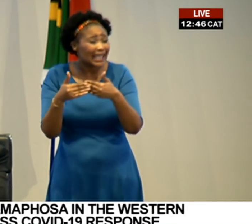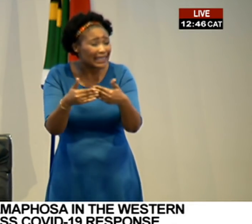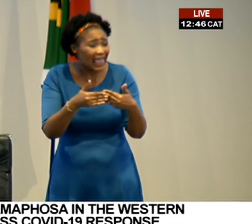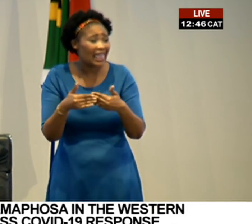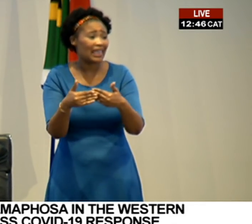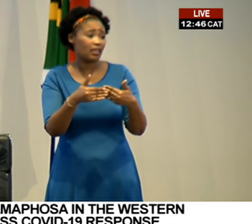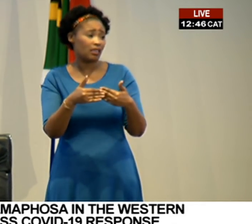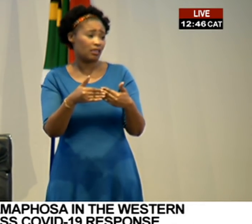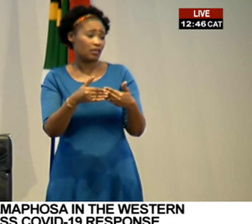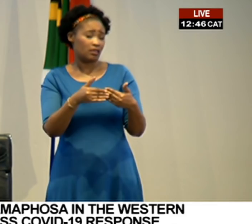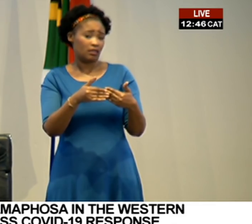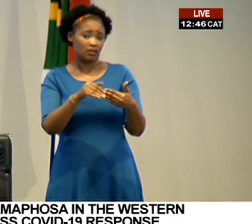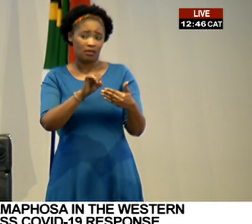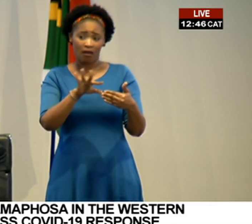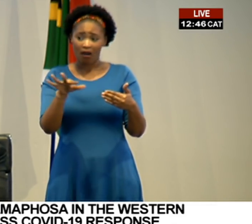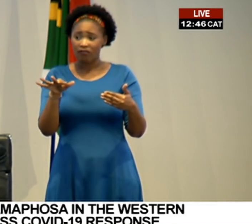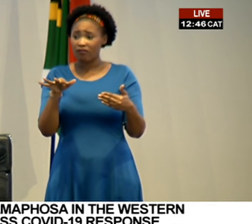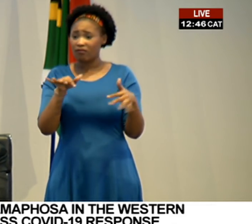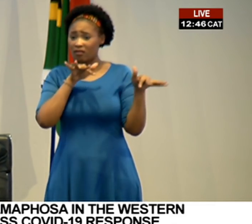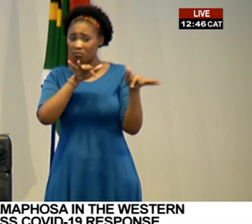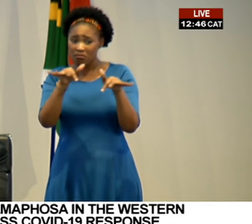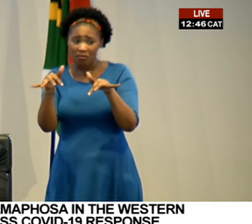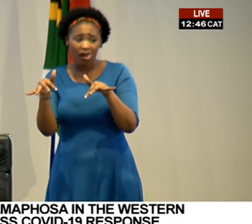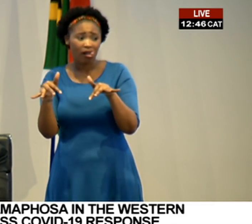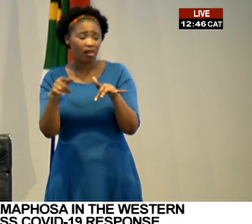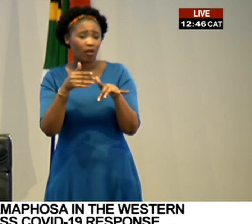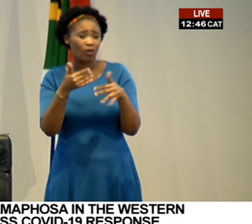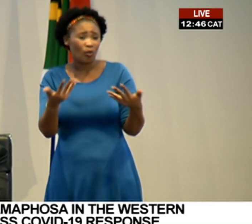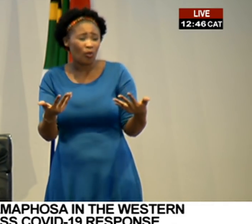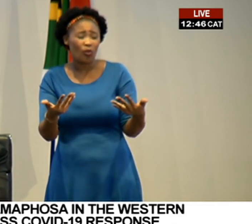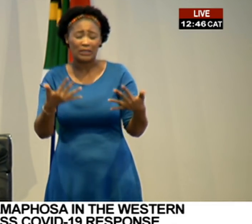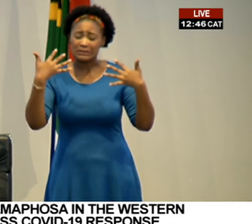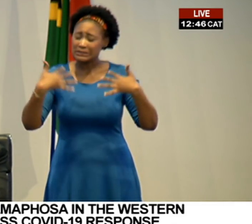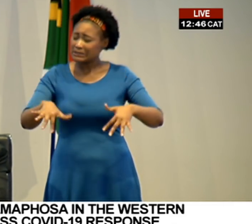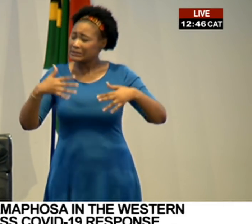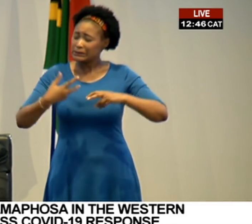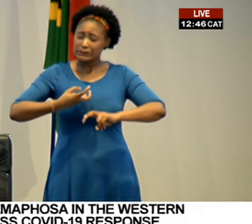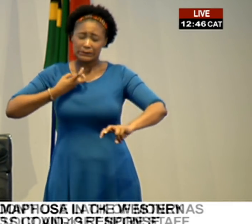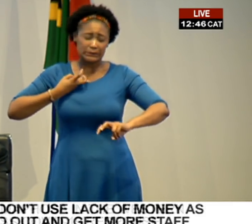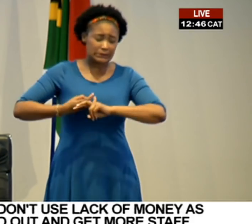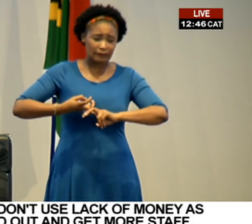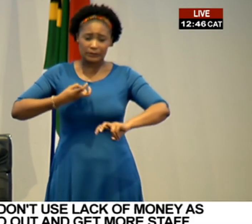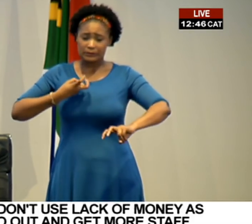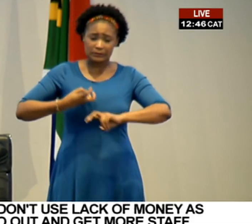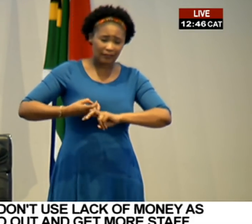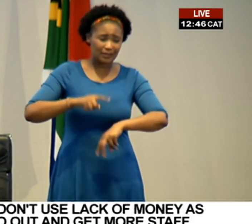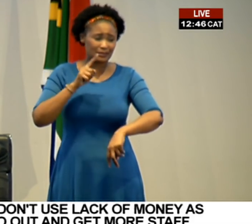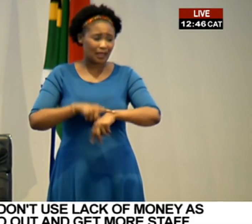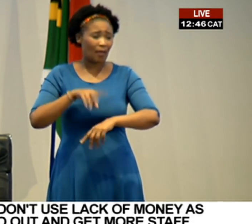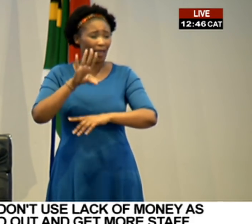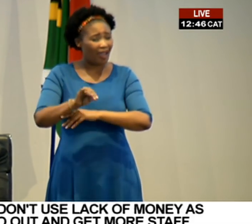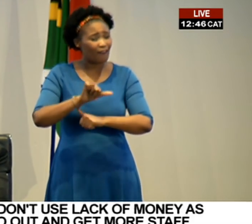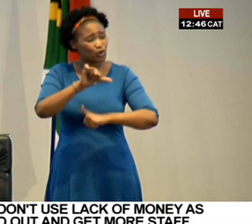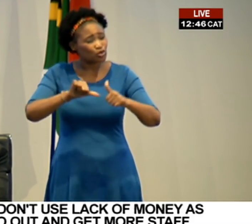of those of our citizens who are facing great difficulties at the social level, where there